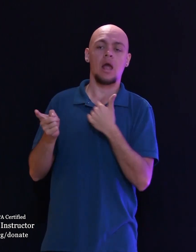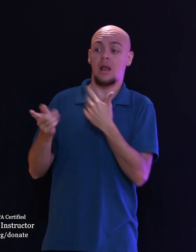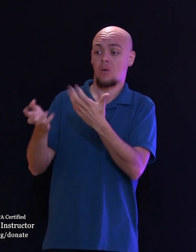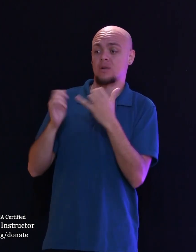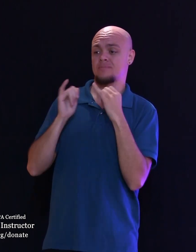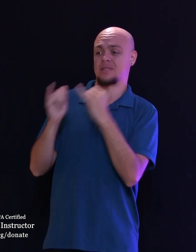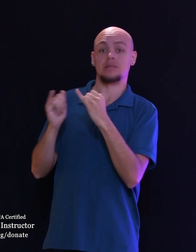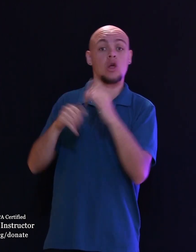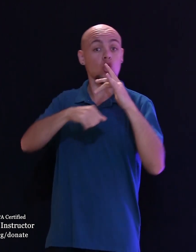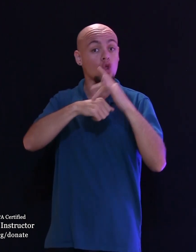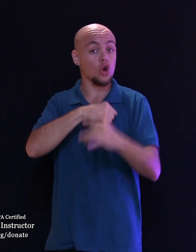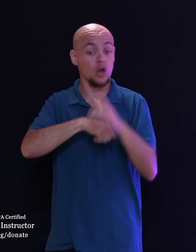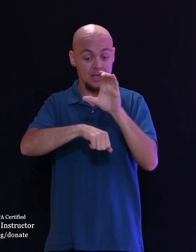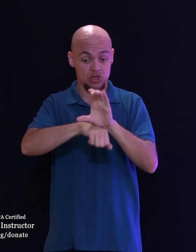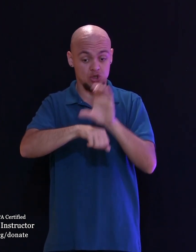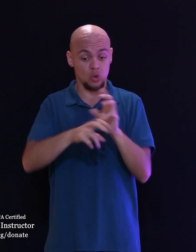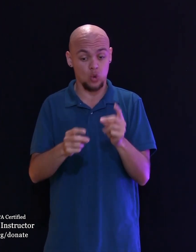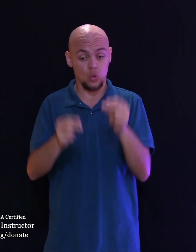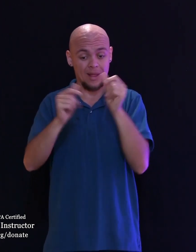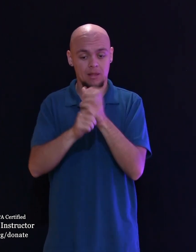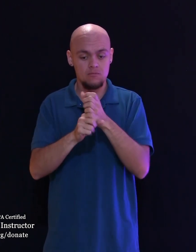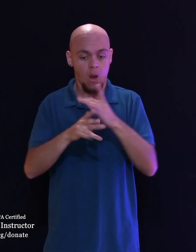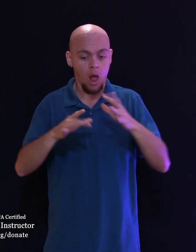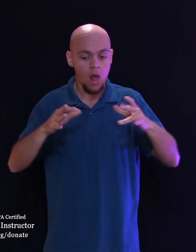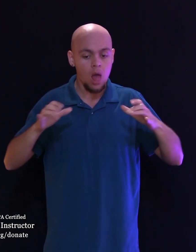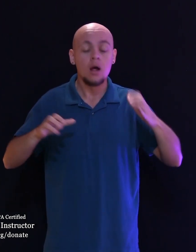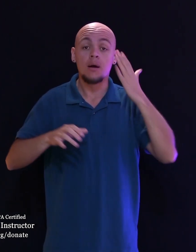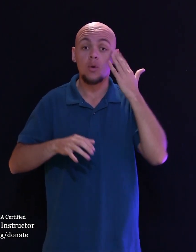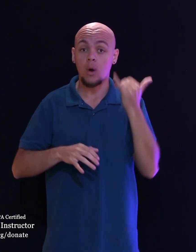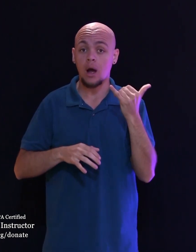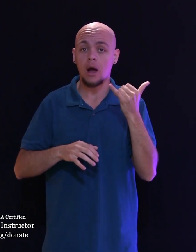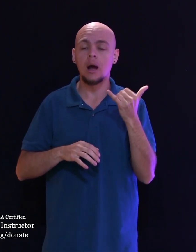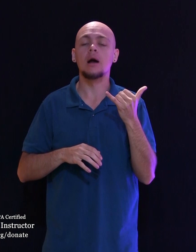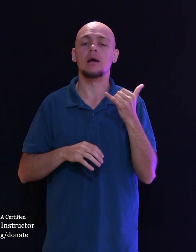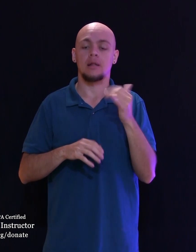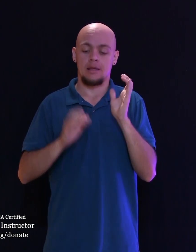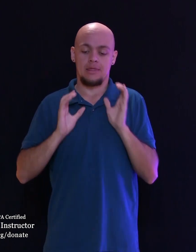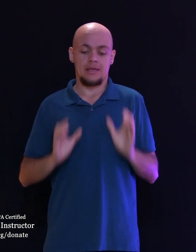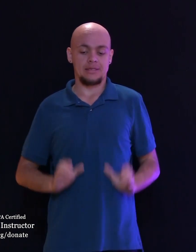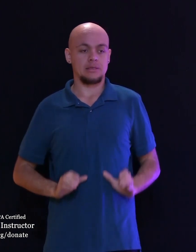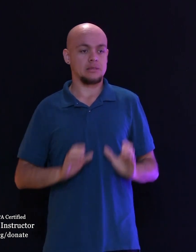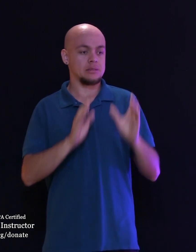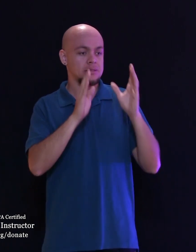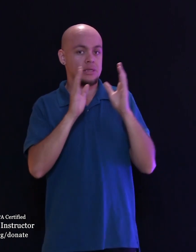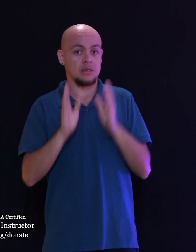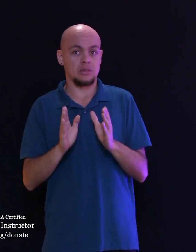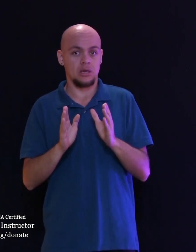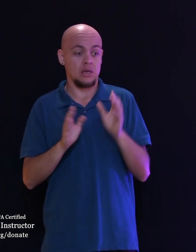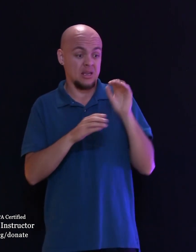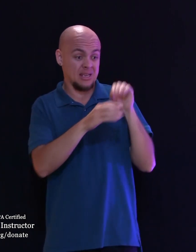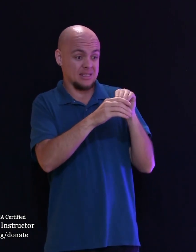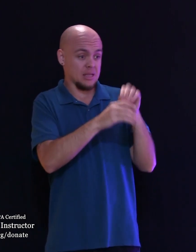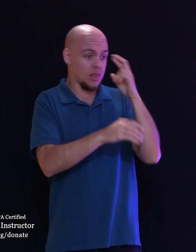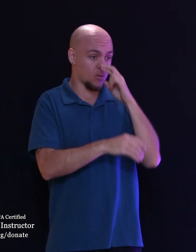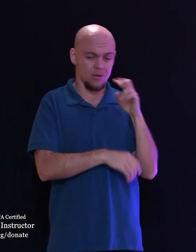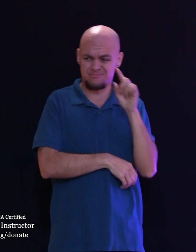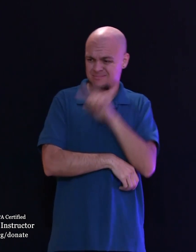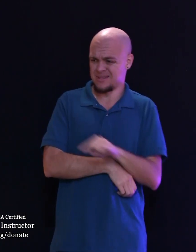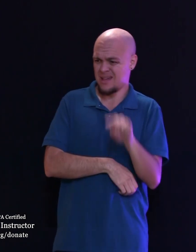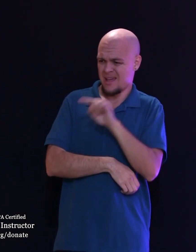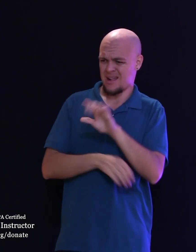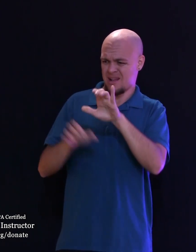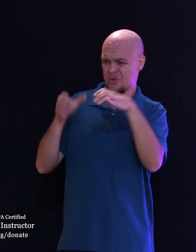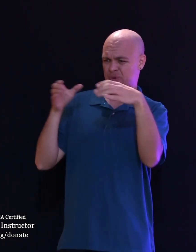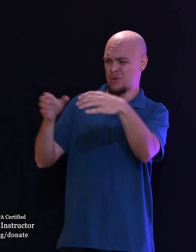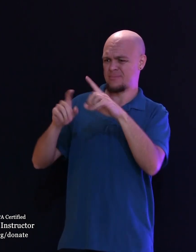looked at the Christians and said, there's something different about them. They're loving people. Wouldn't it be great if